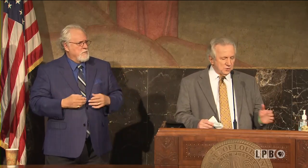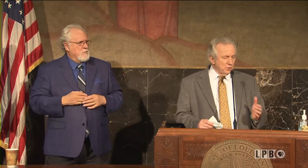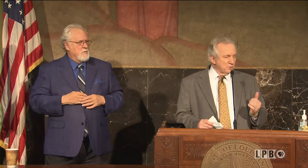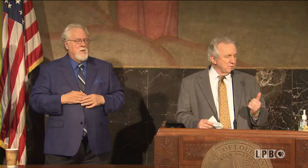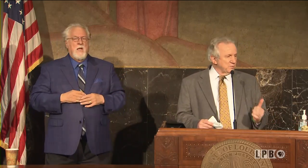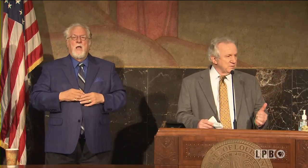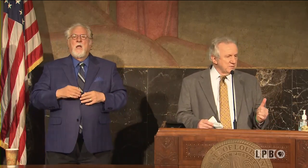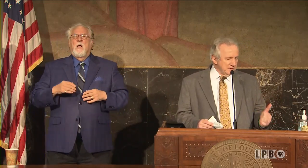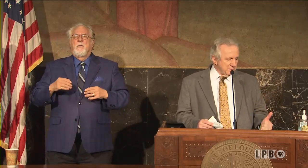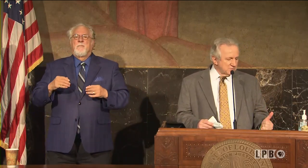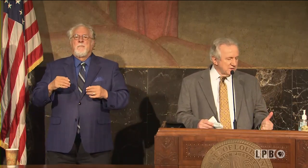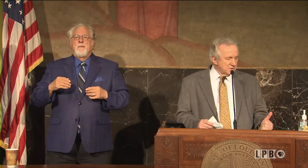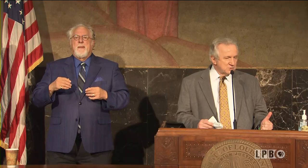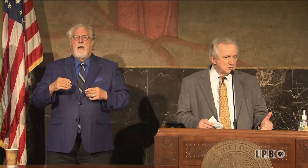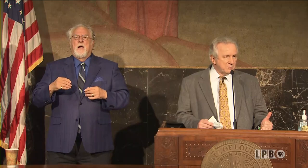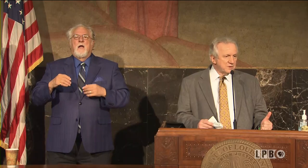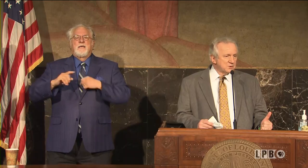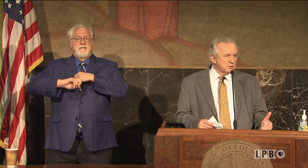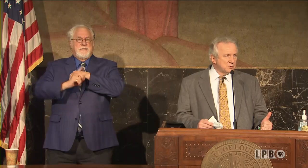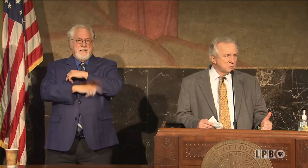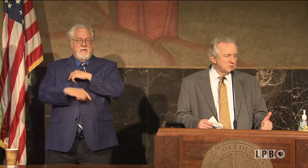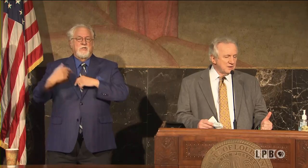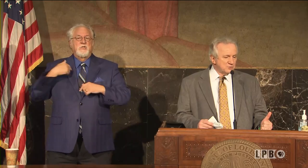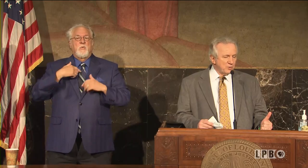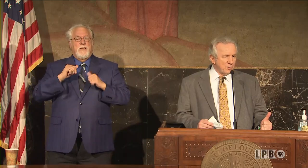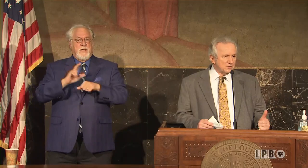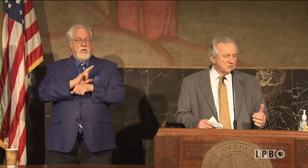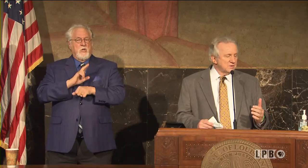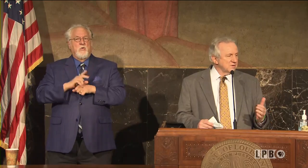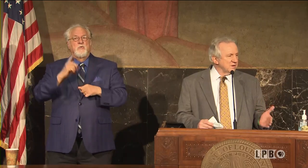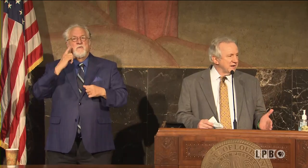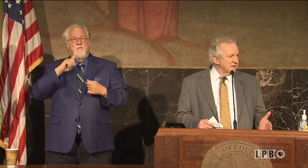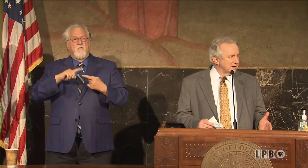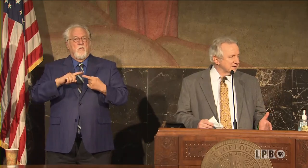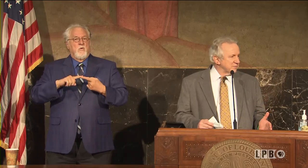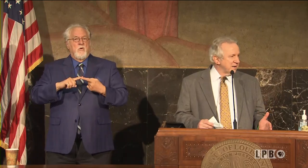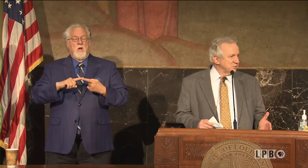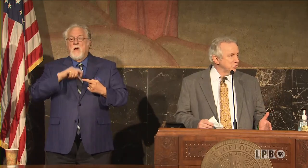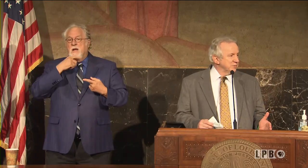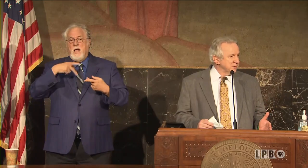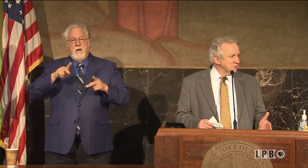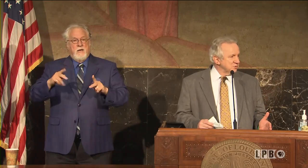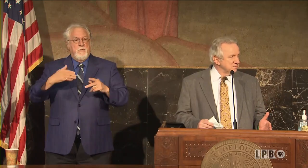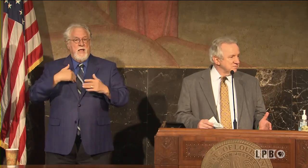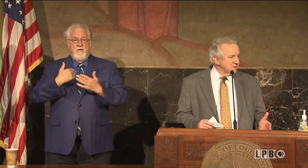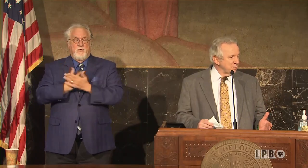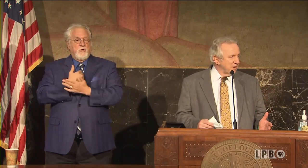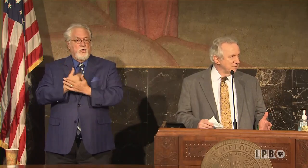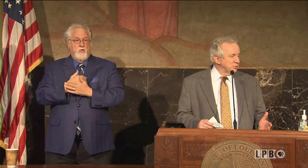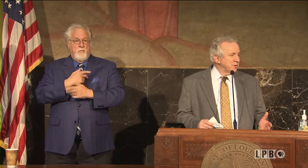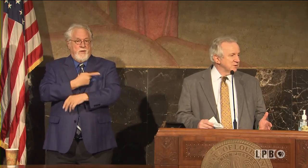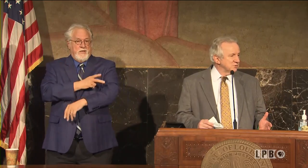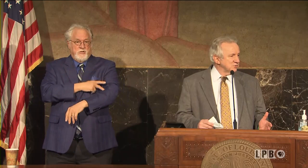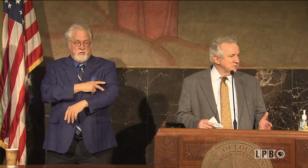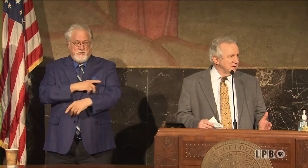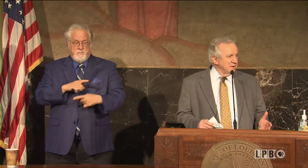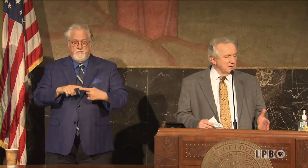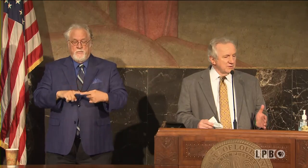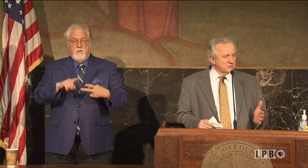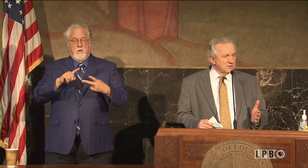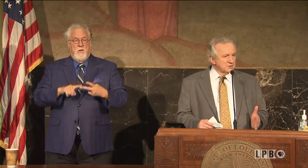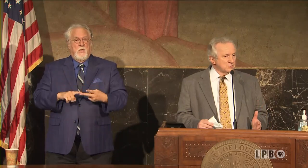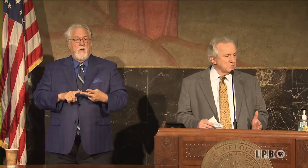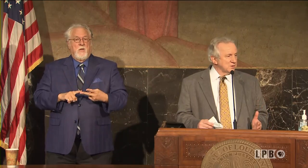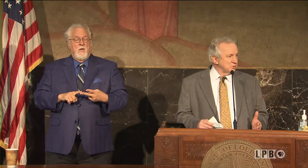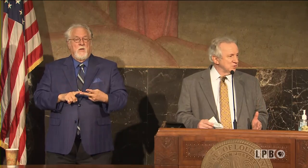funding that they're So there are sanctions that we could use as far as not letting them have new admits. They won't have new patients.